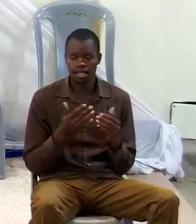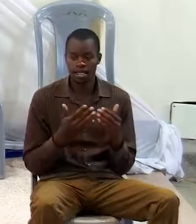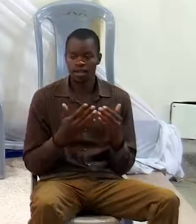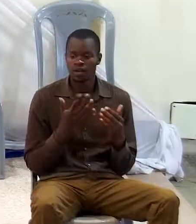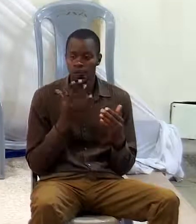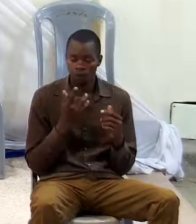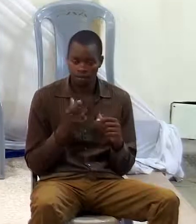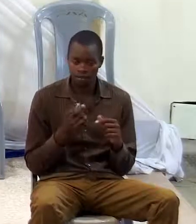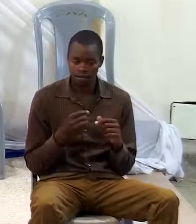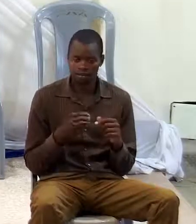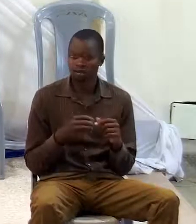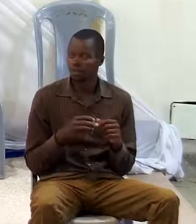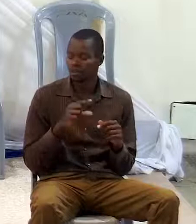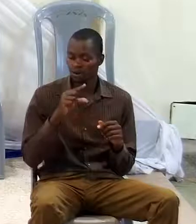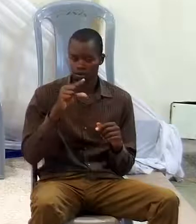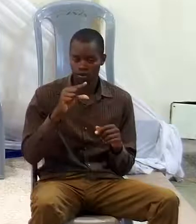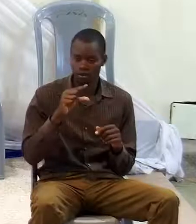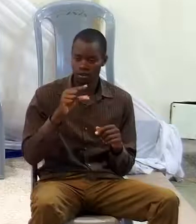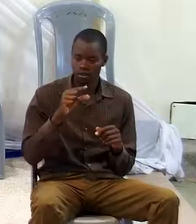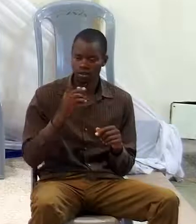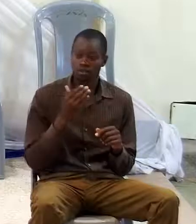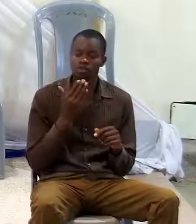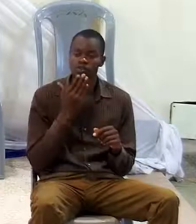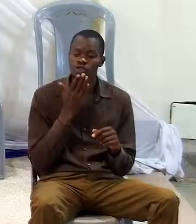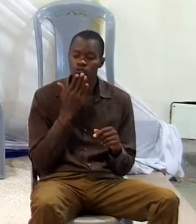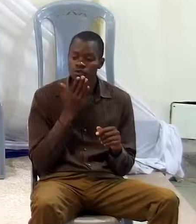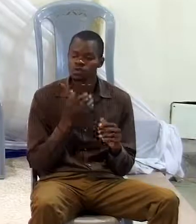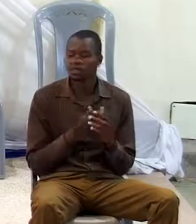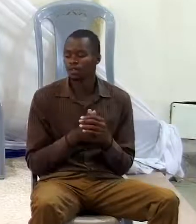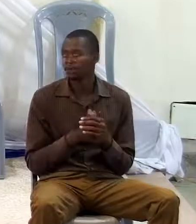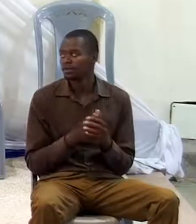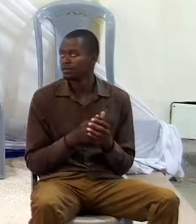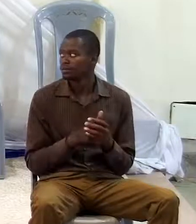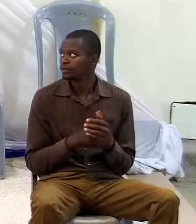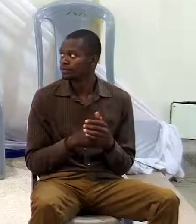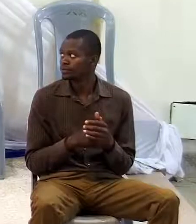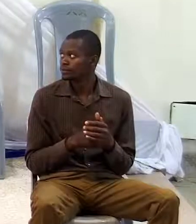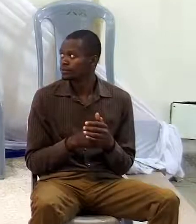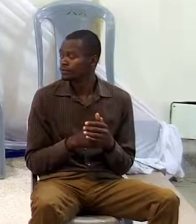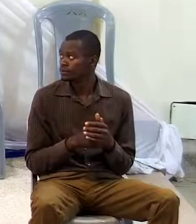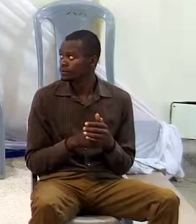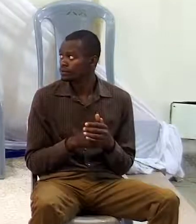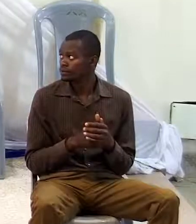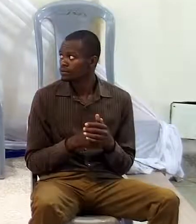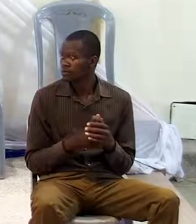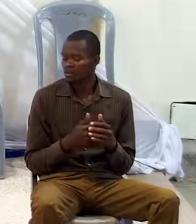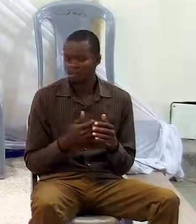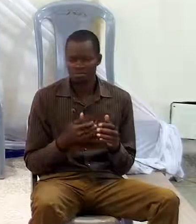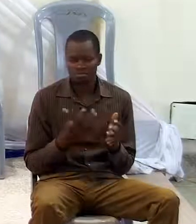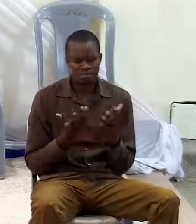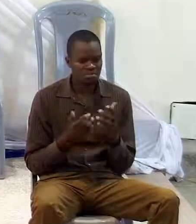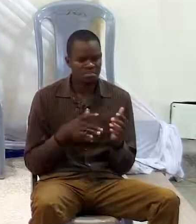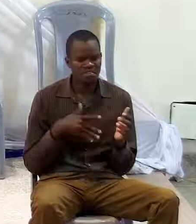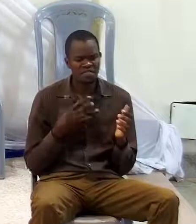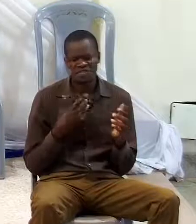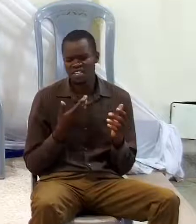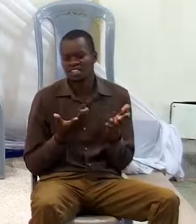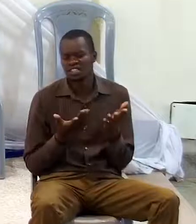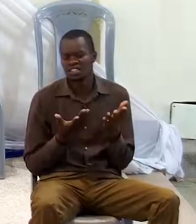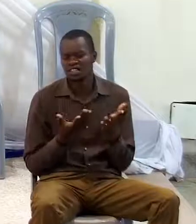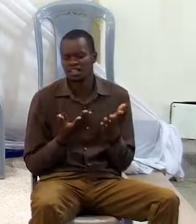proteins, somebody may feel like because of